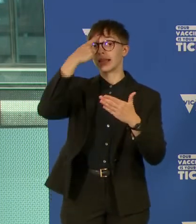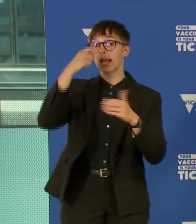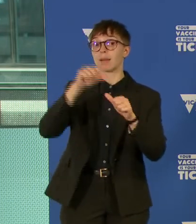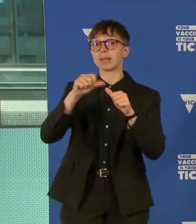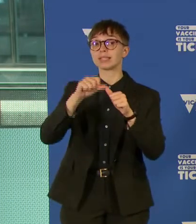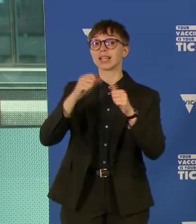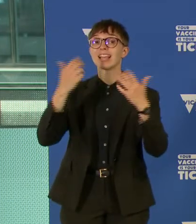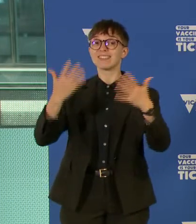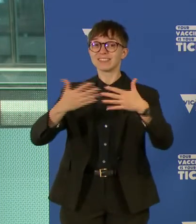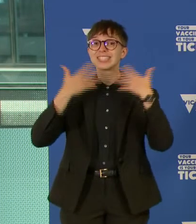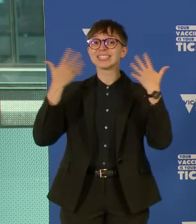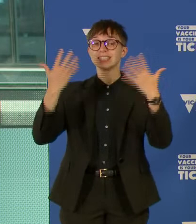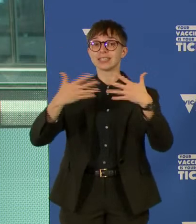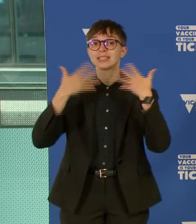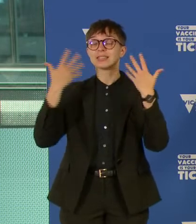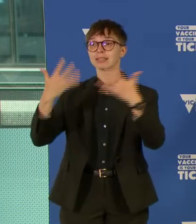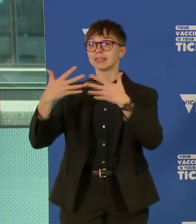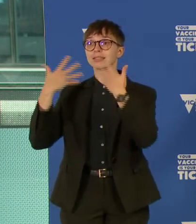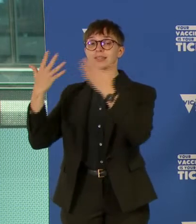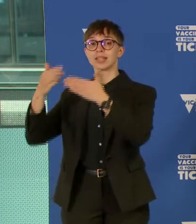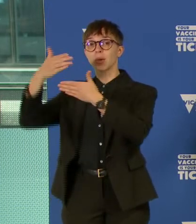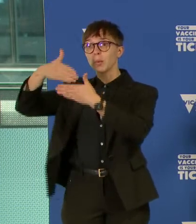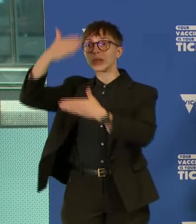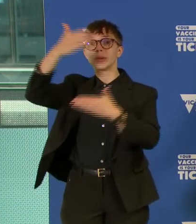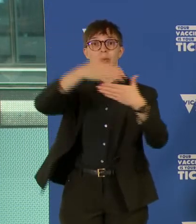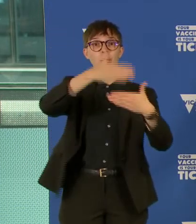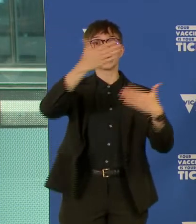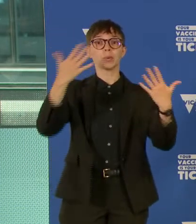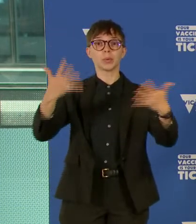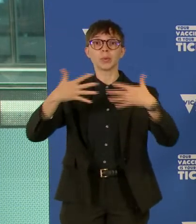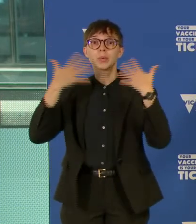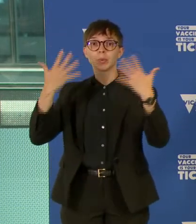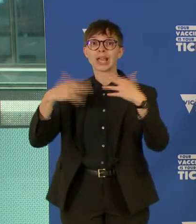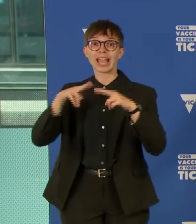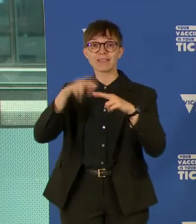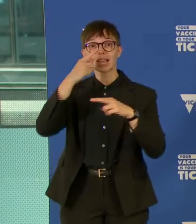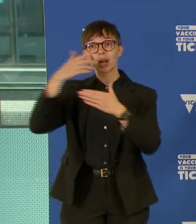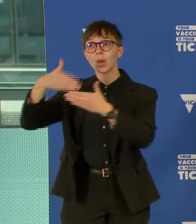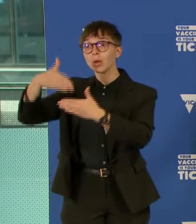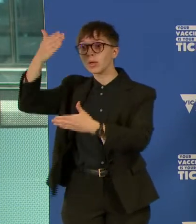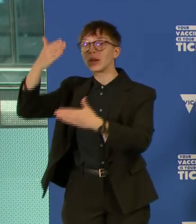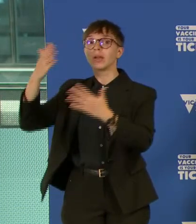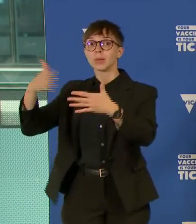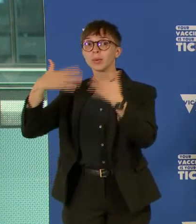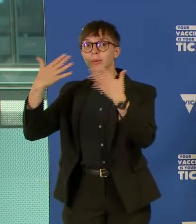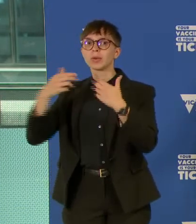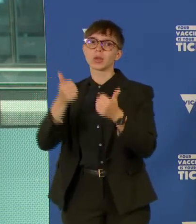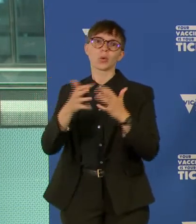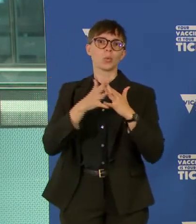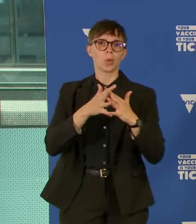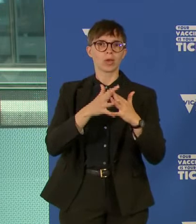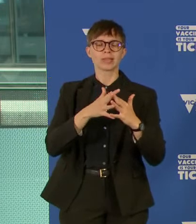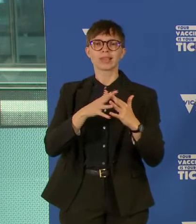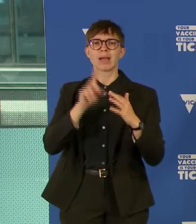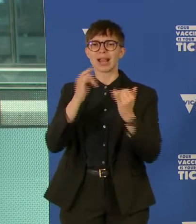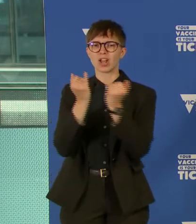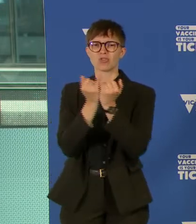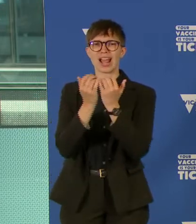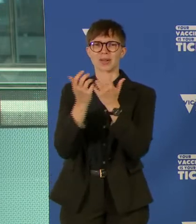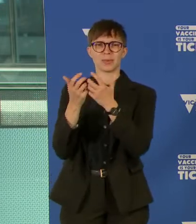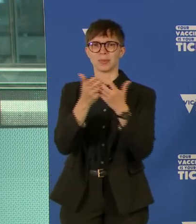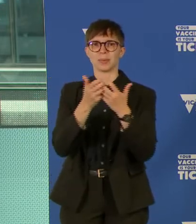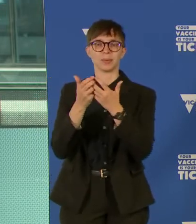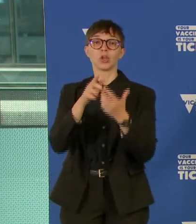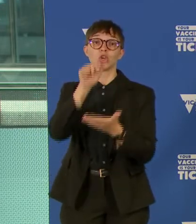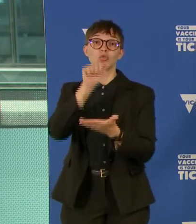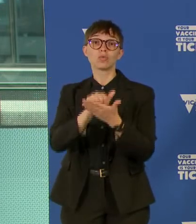trams, I guess. But you're in a crowded space and there's a lot of rebreathing other people's air, and so it is a good idea to wear a